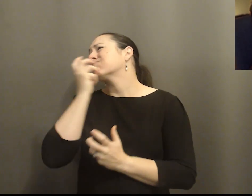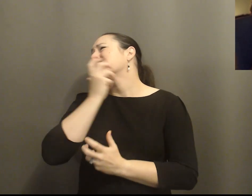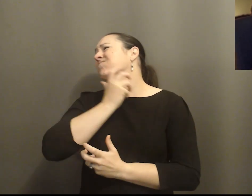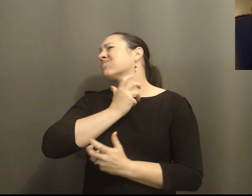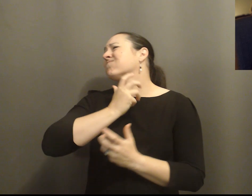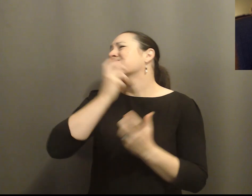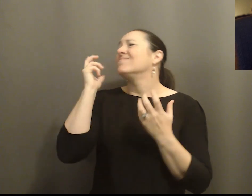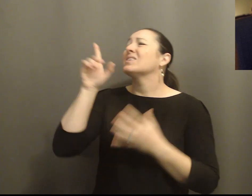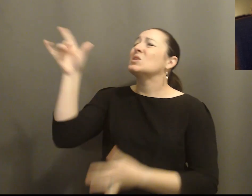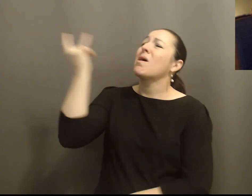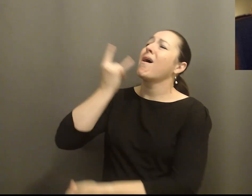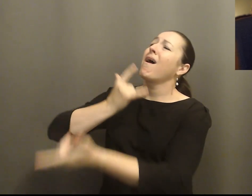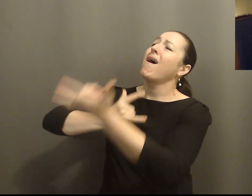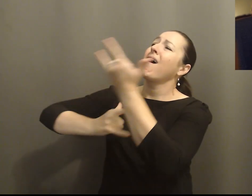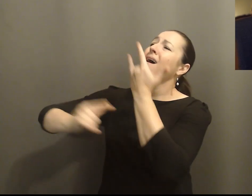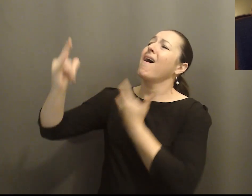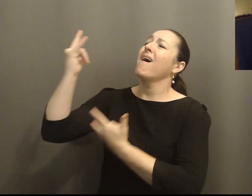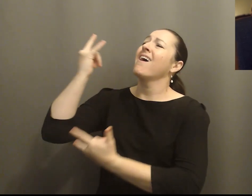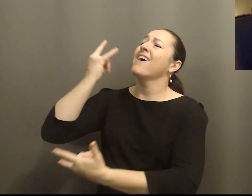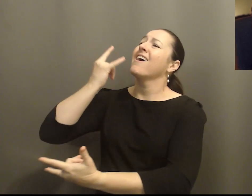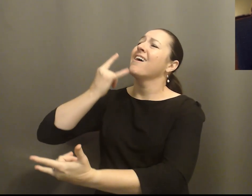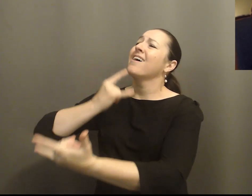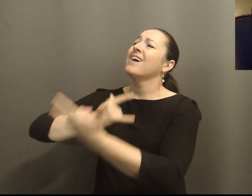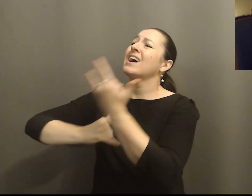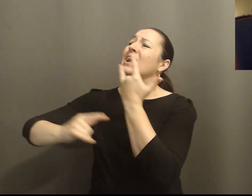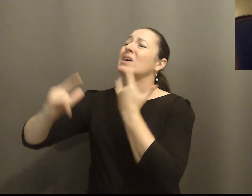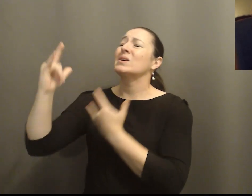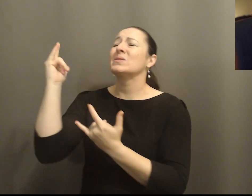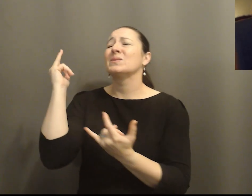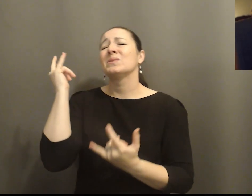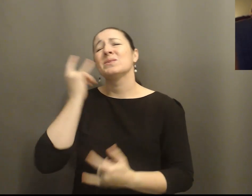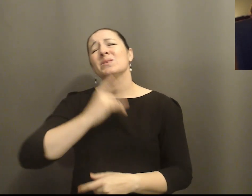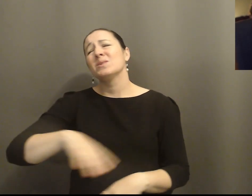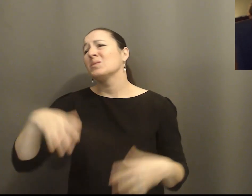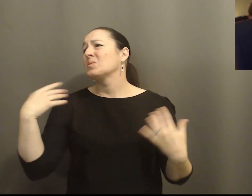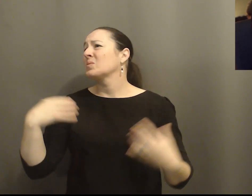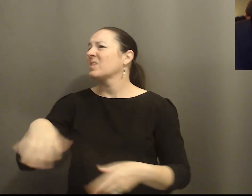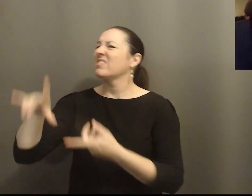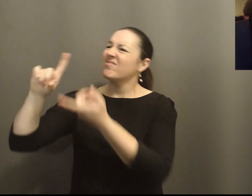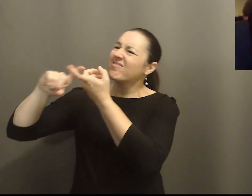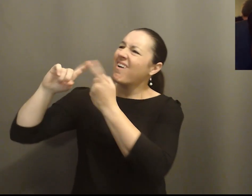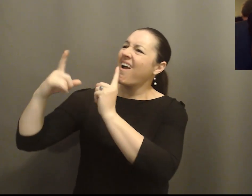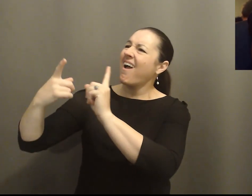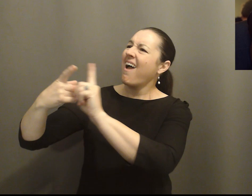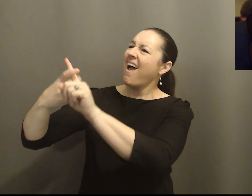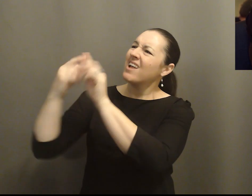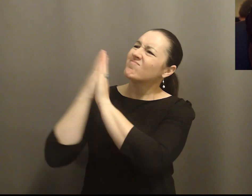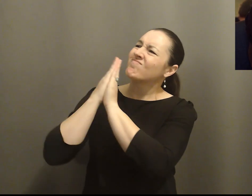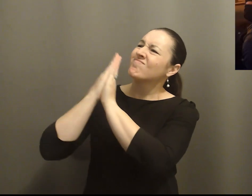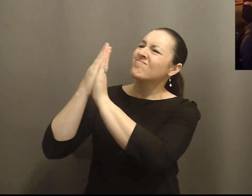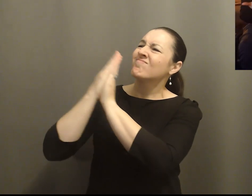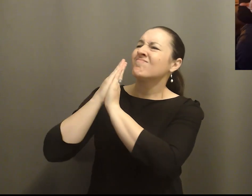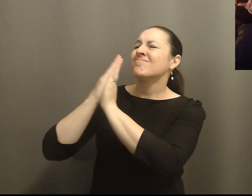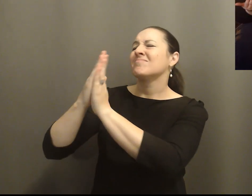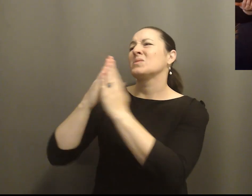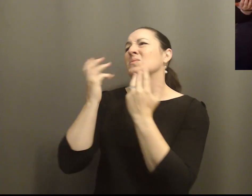how you love me. how But I've read you and me.